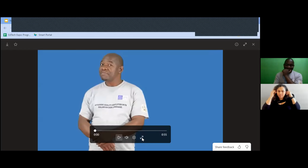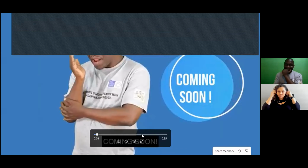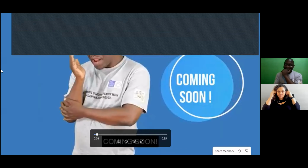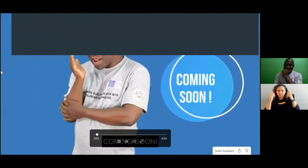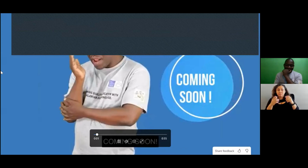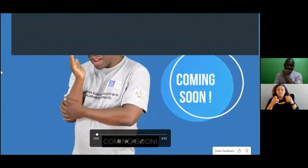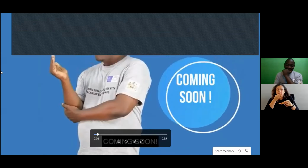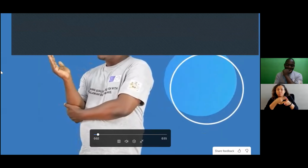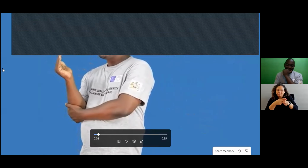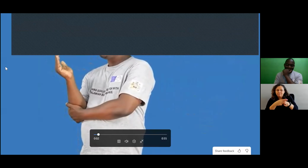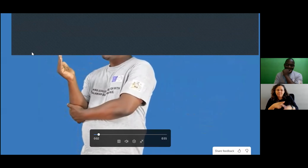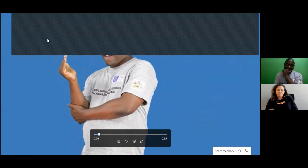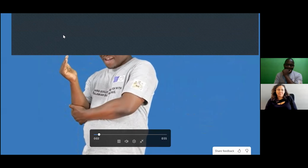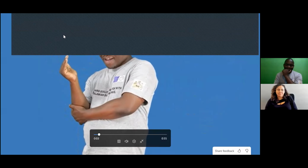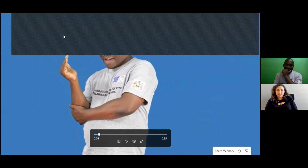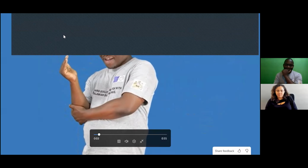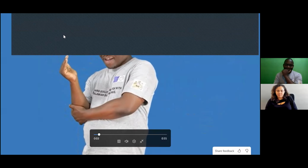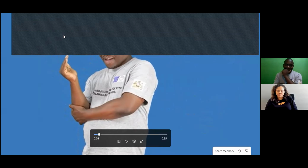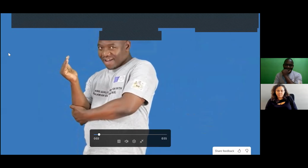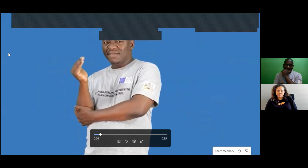Coming soon.